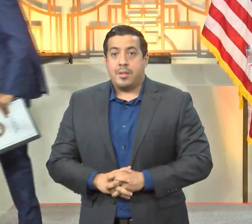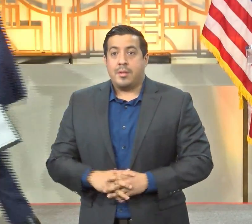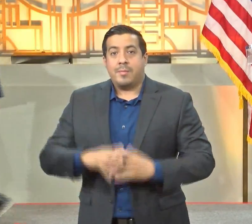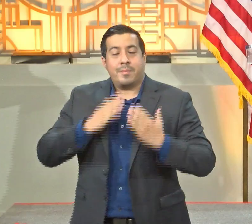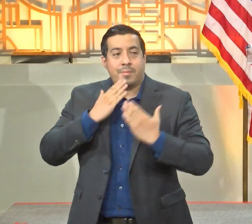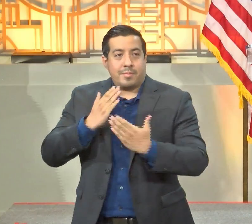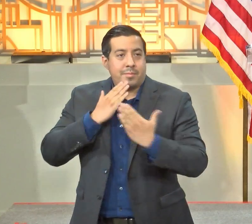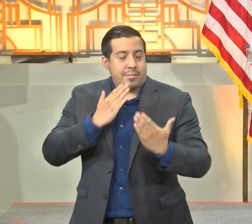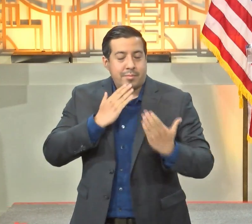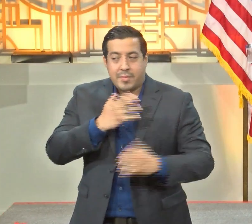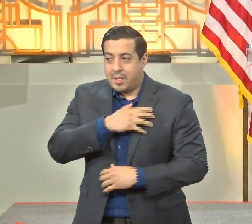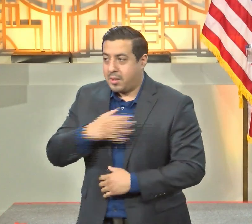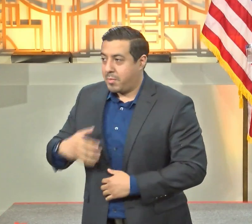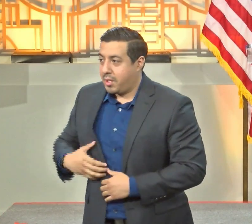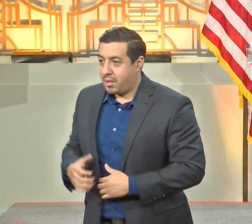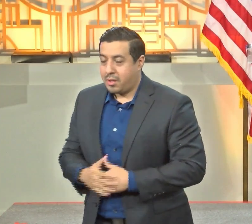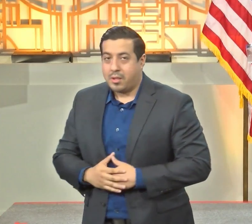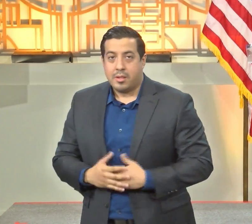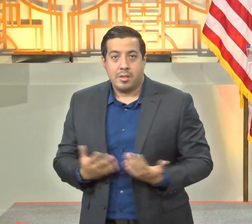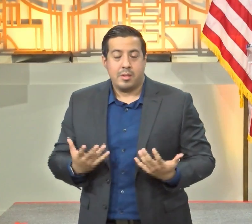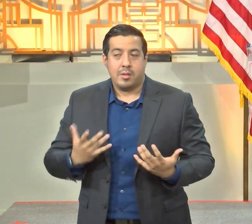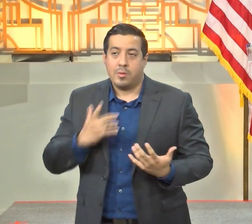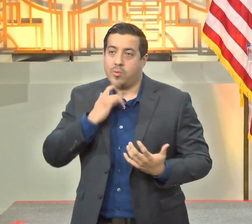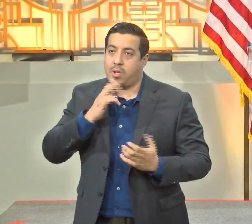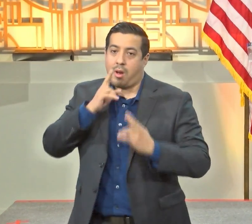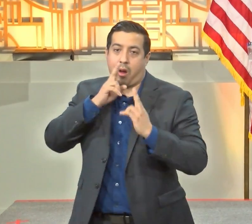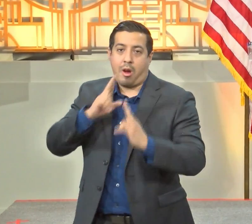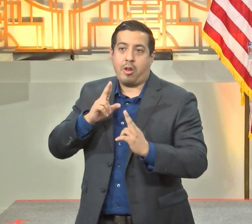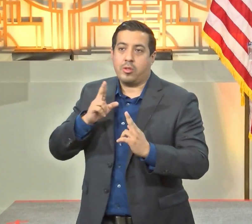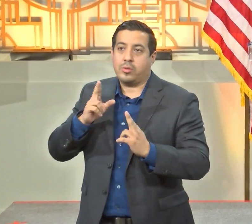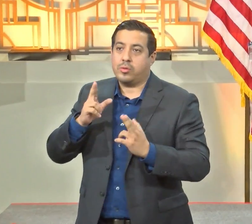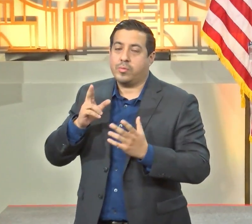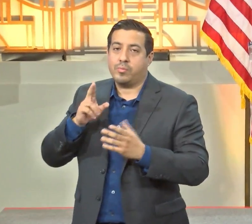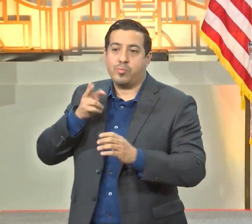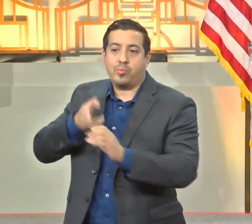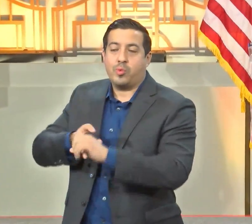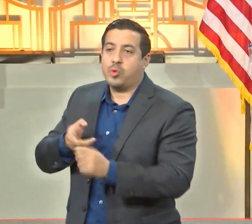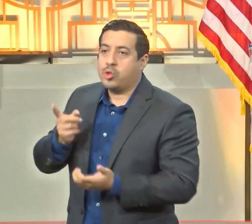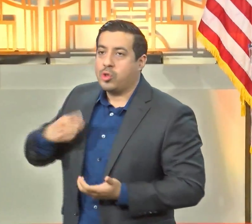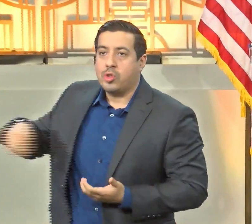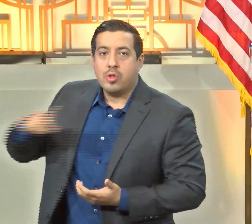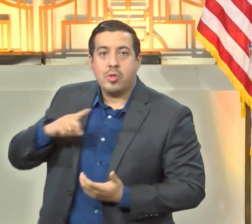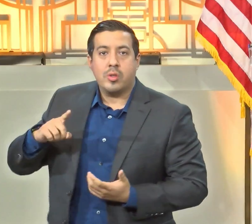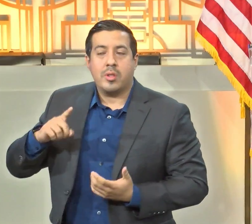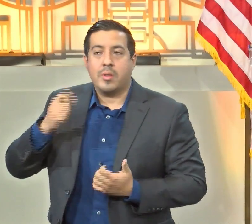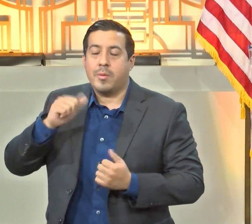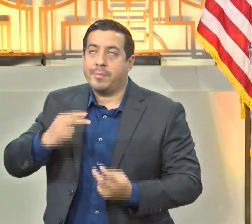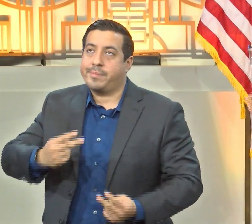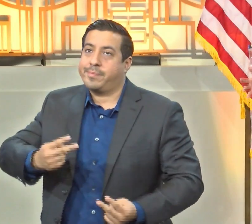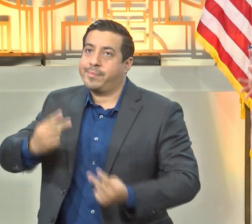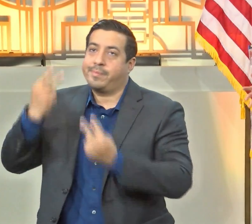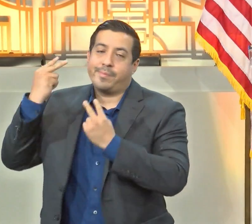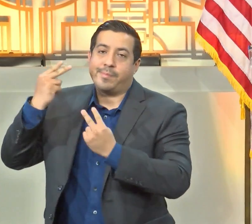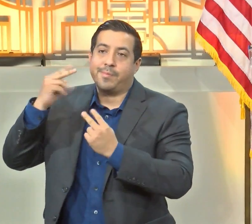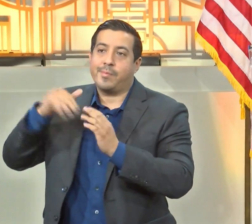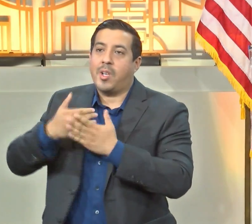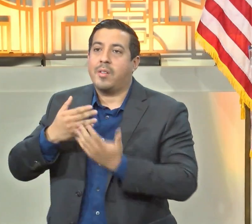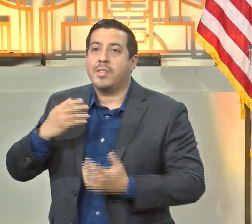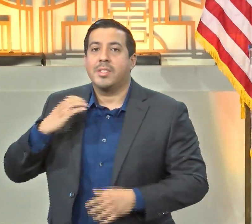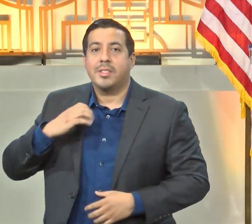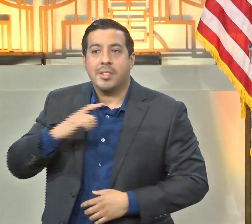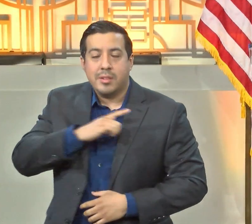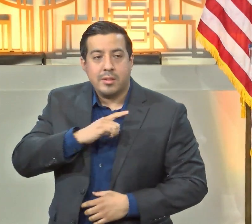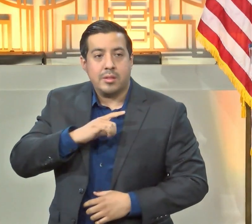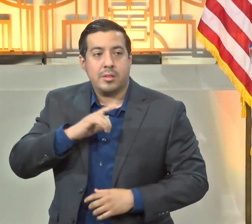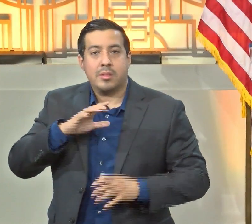Thank you so much, Mayor. It's an honor to join you in commemorating, and the members of City Council